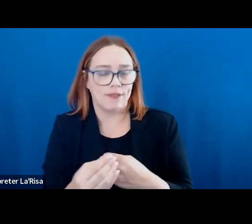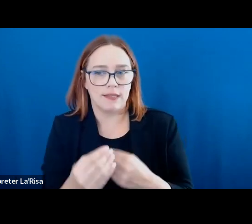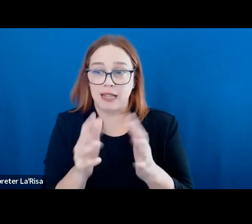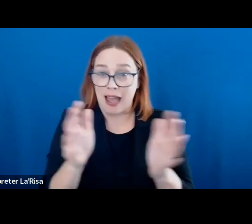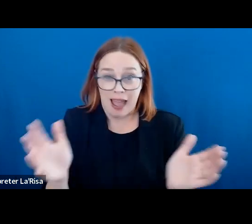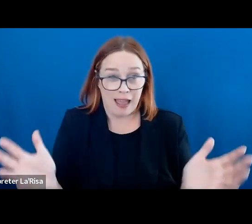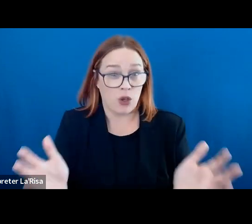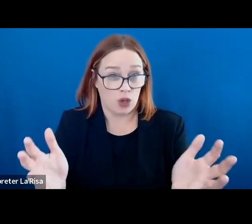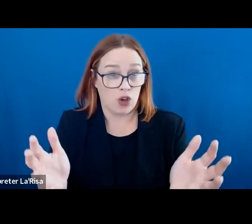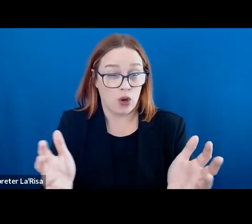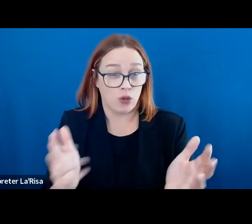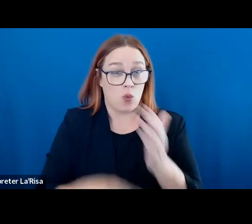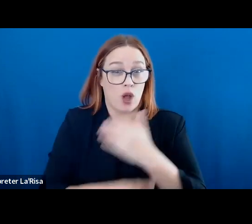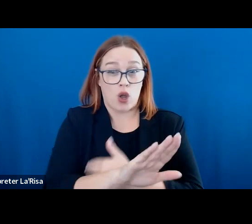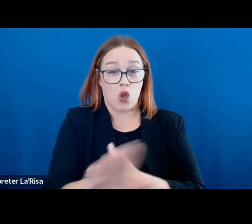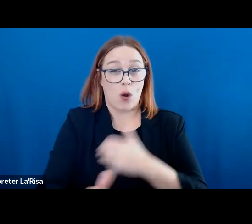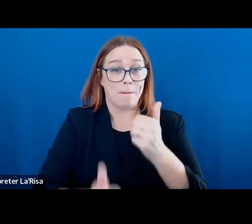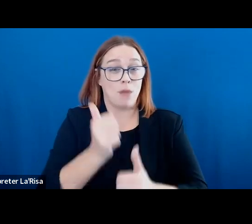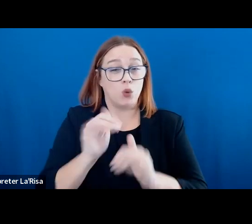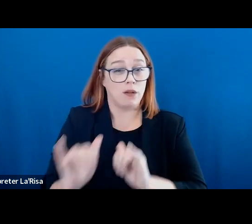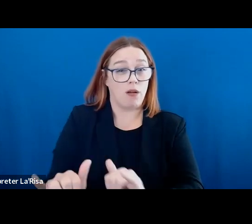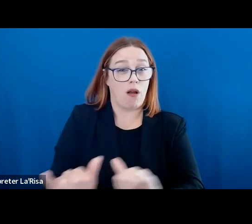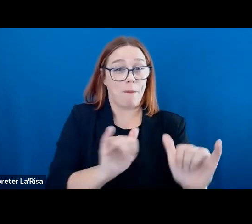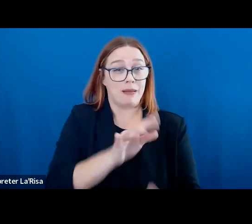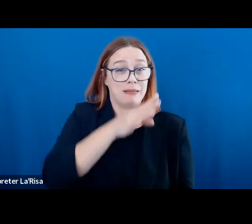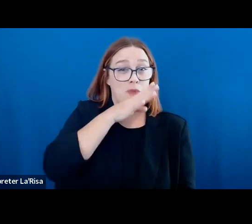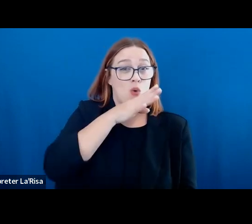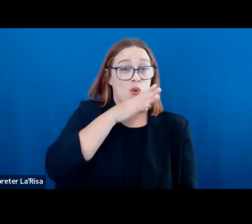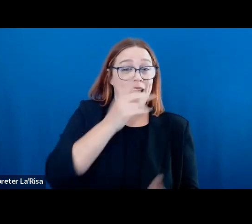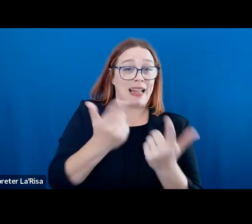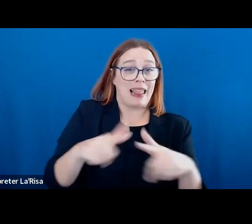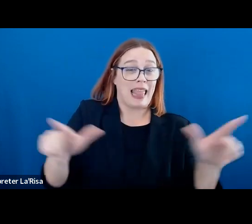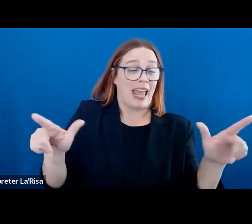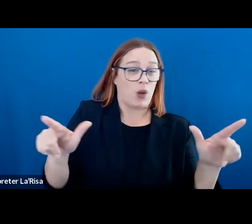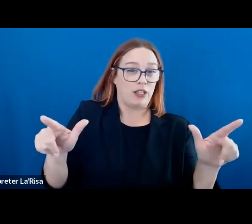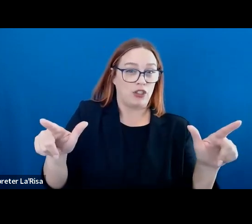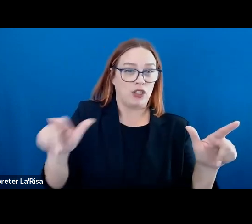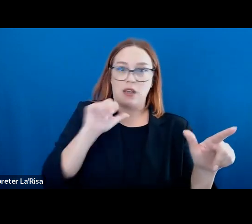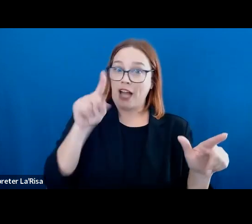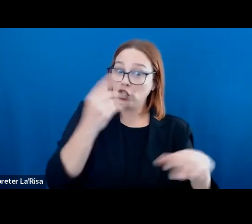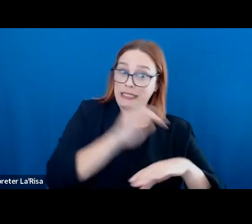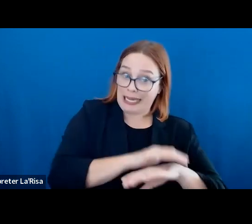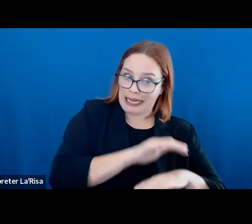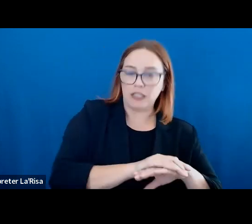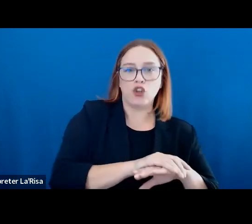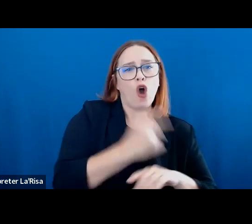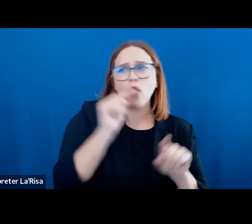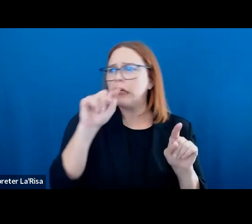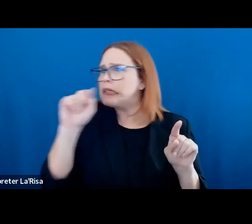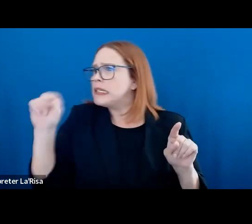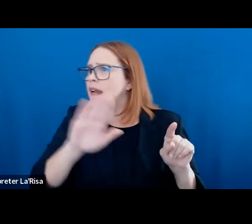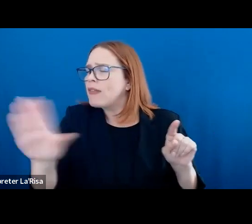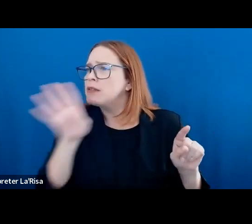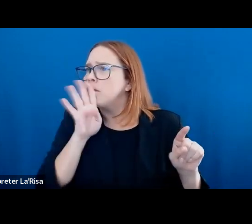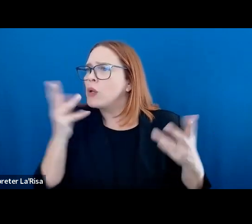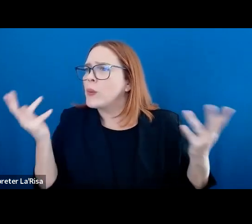most commonly spoken language besides English is inside of your area. And not assuming what it is, but